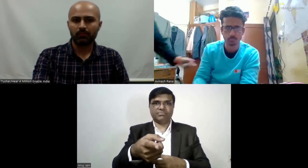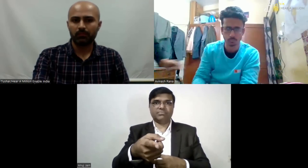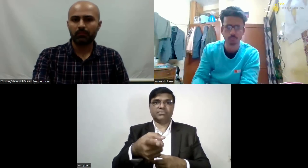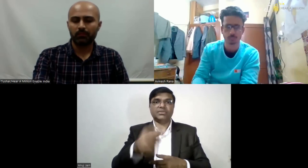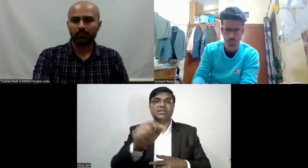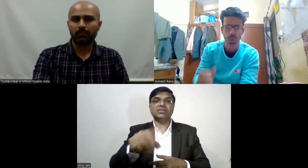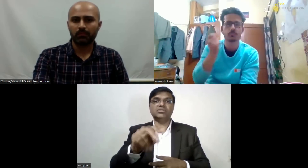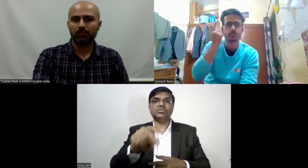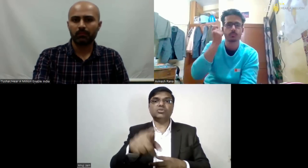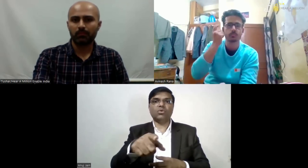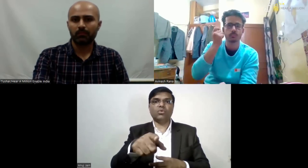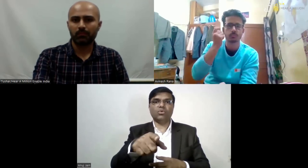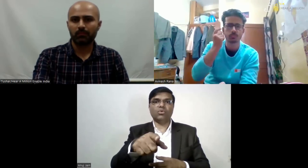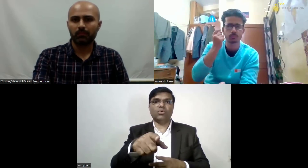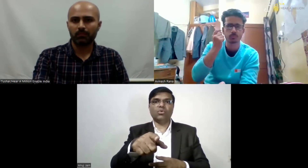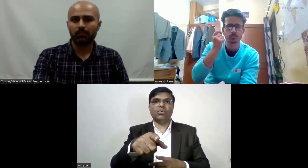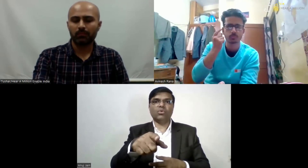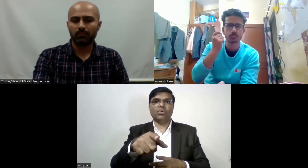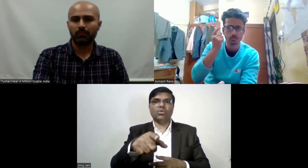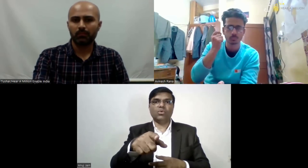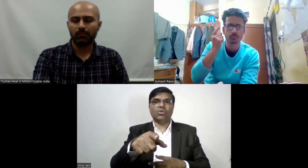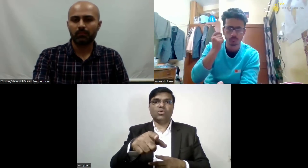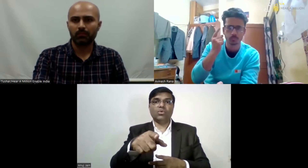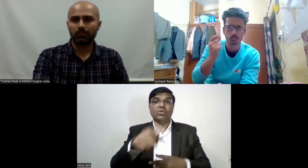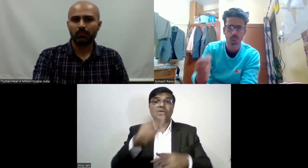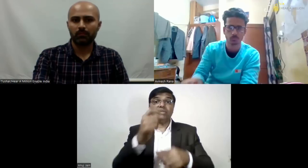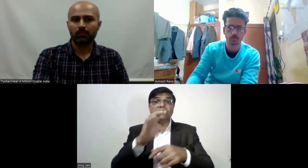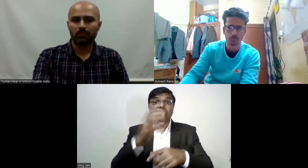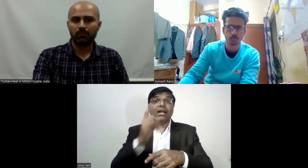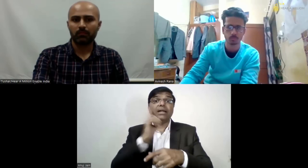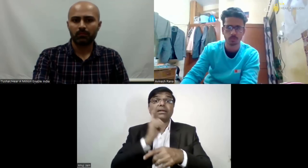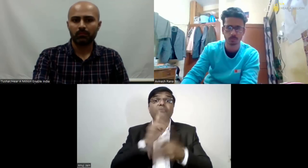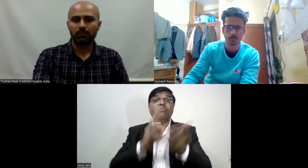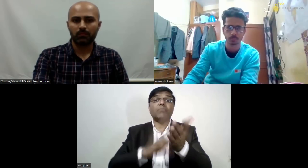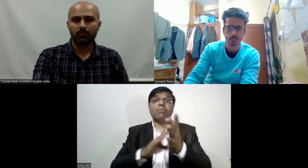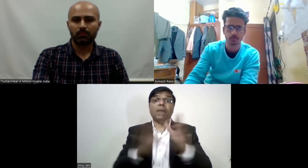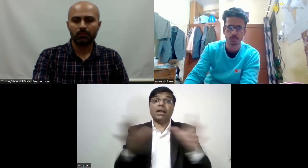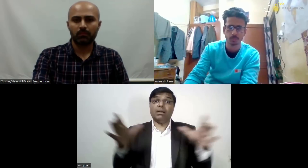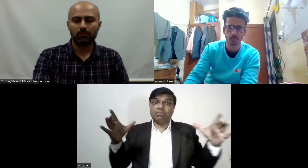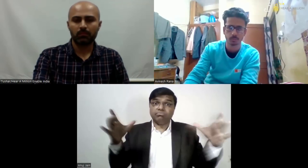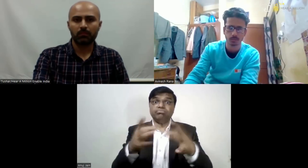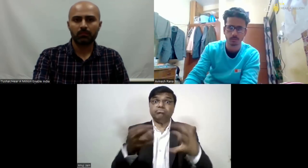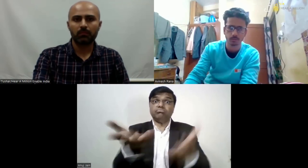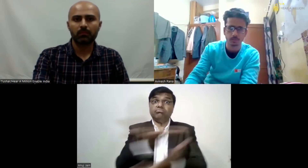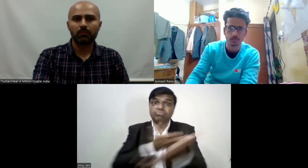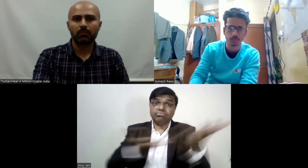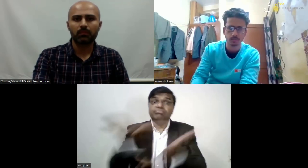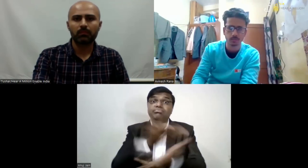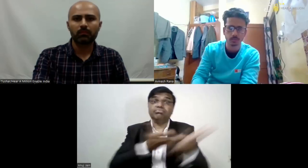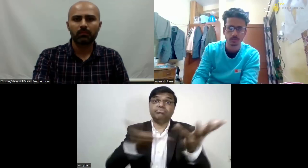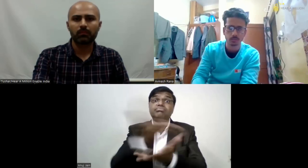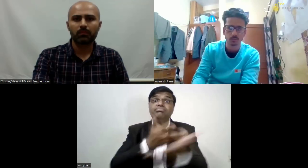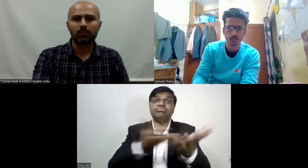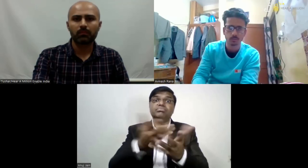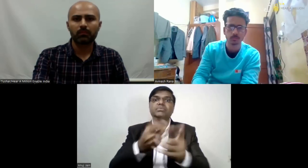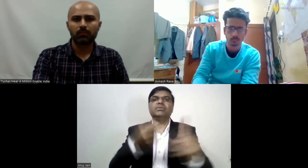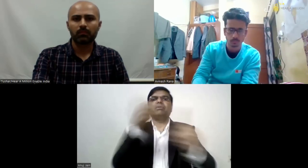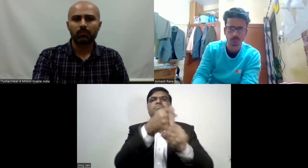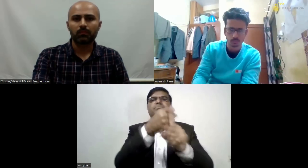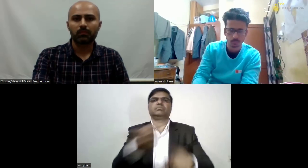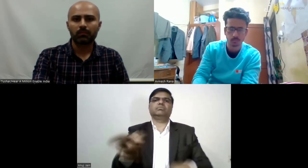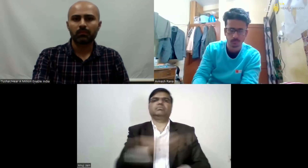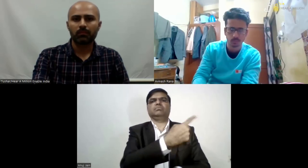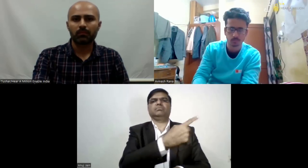deaf association, they can, talk with each other, and they can write the letter. So deaf members of